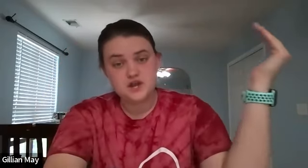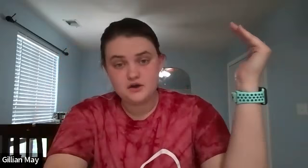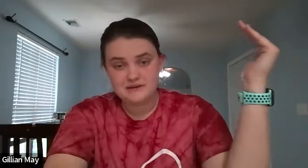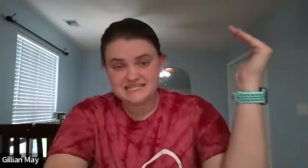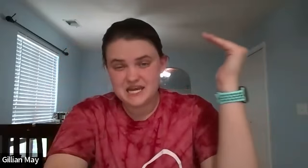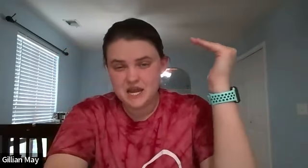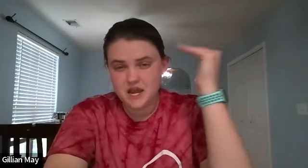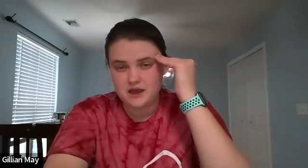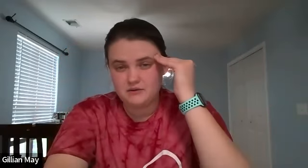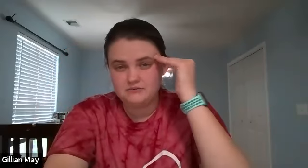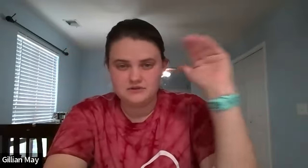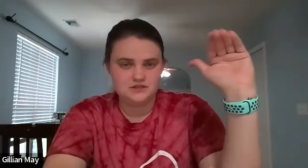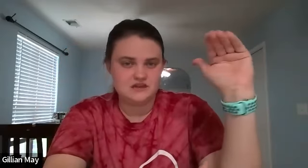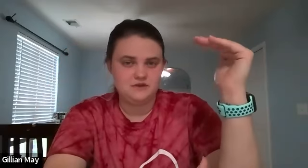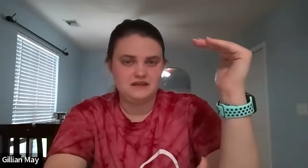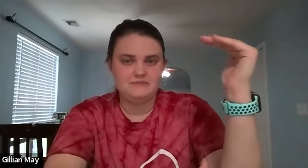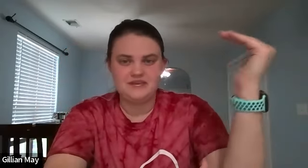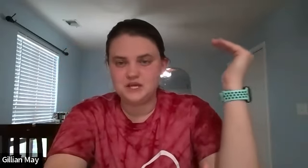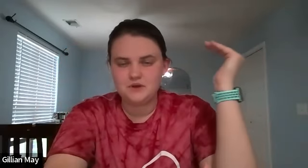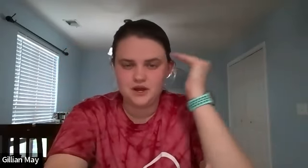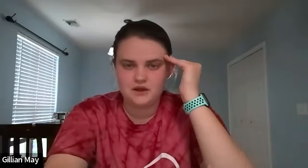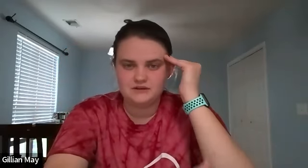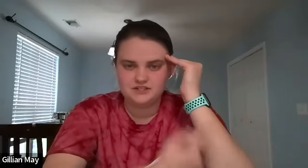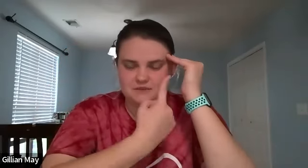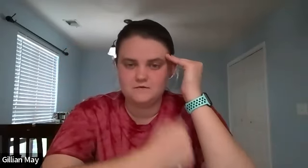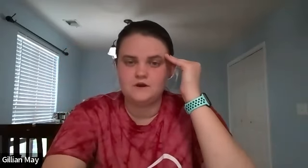no is no. You just have your hand in that bend shape, no, and you just tap your forehead.